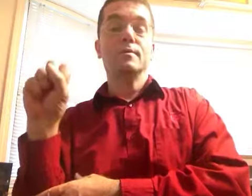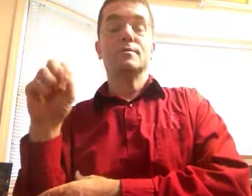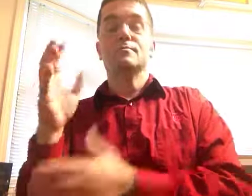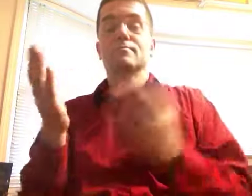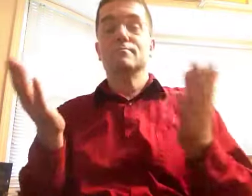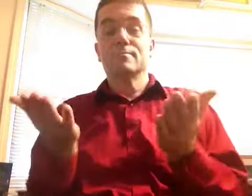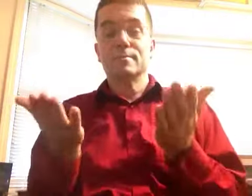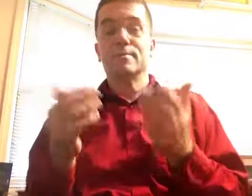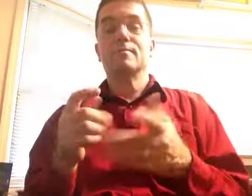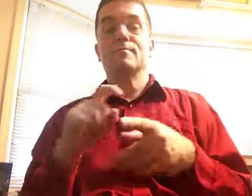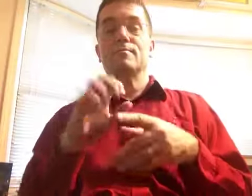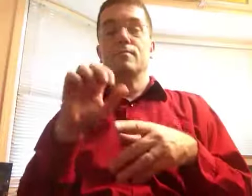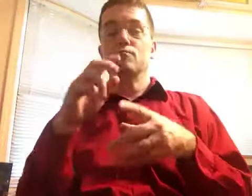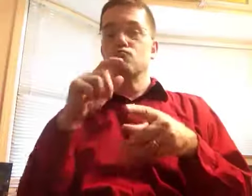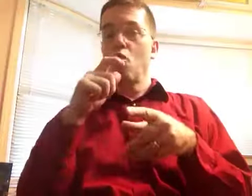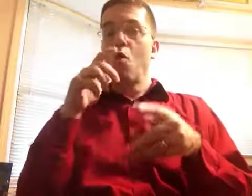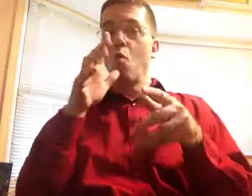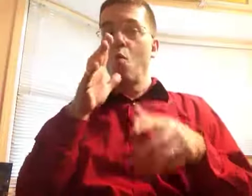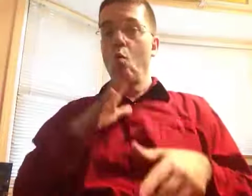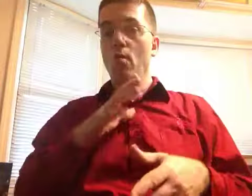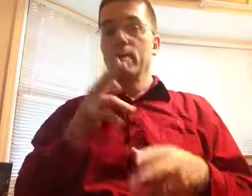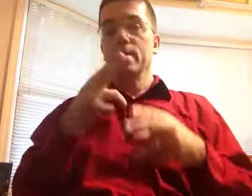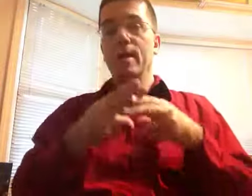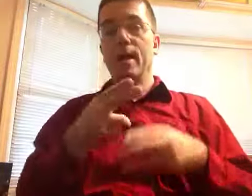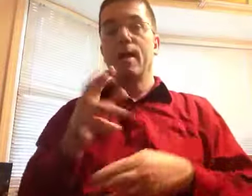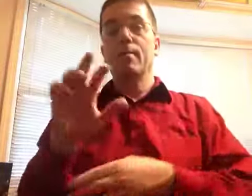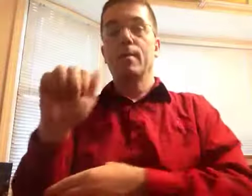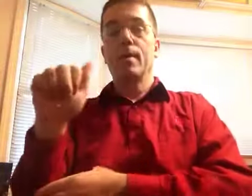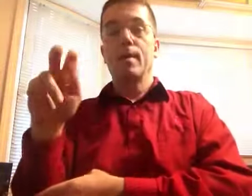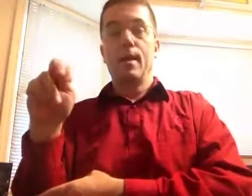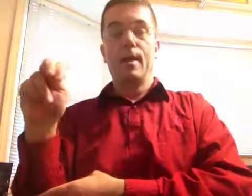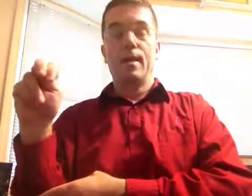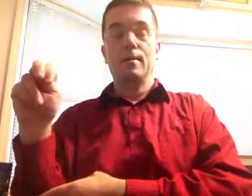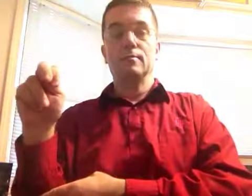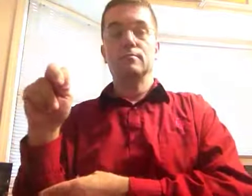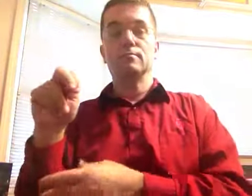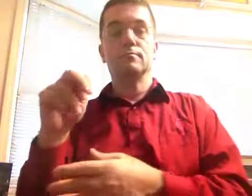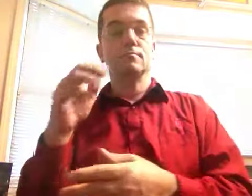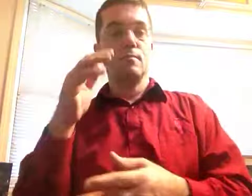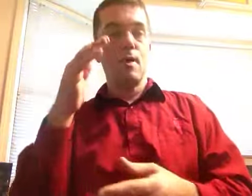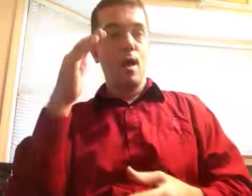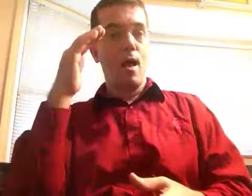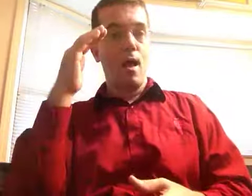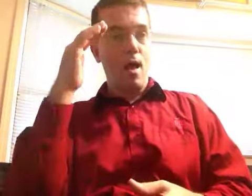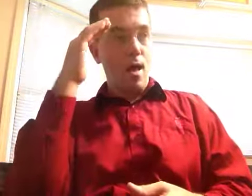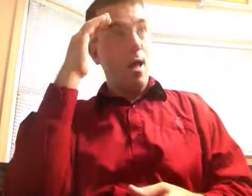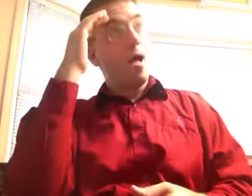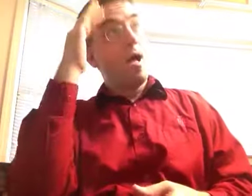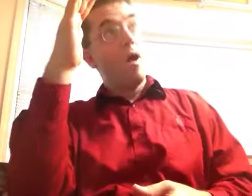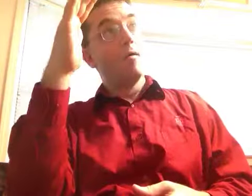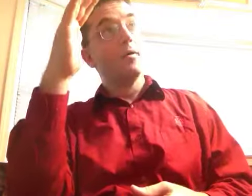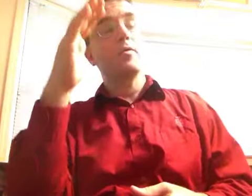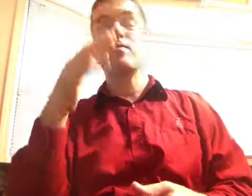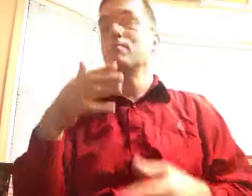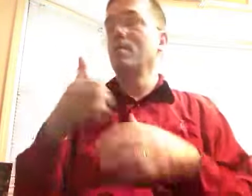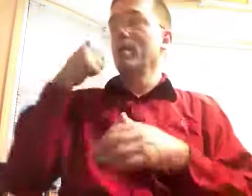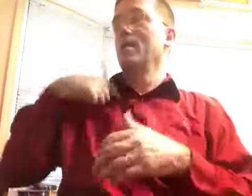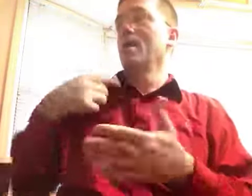Ann? Hi, I'm good. How are you? Better than I deserve. What's up? Well, thank you for taking my call. I just have a